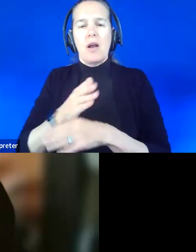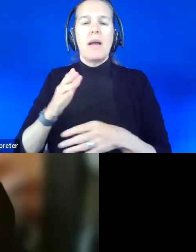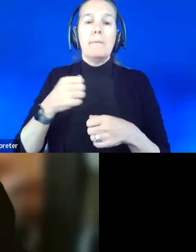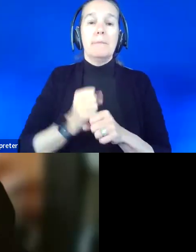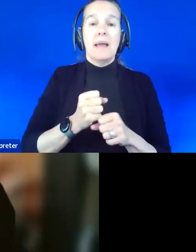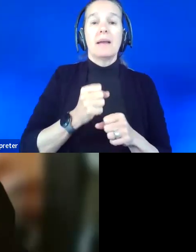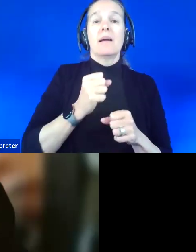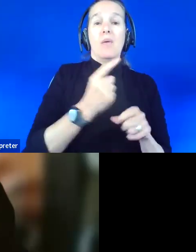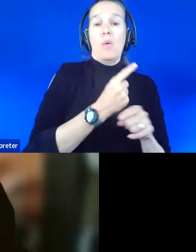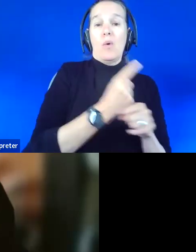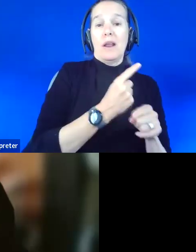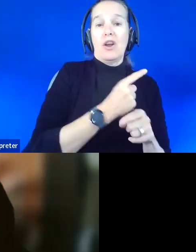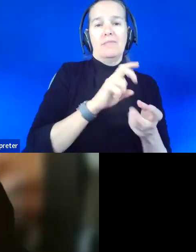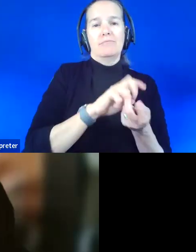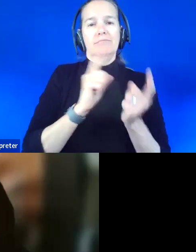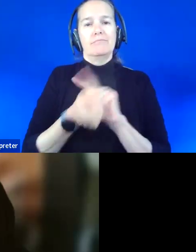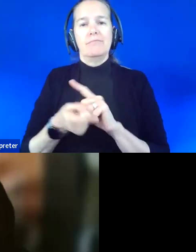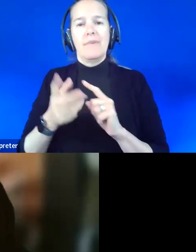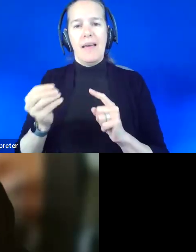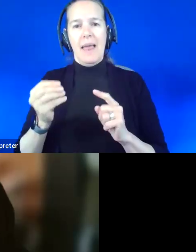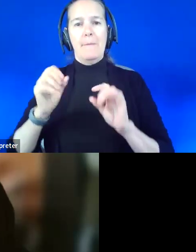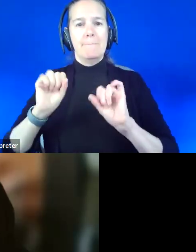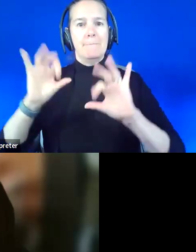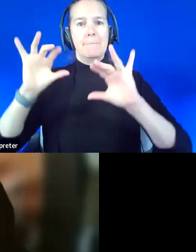our masterpiece. Next slide, please.